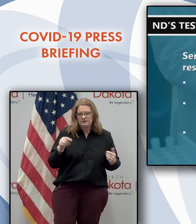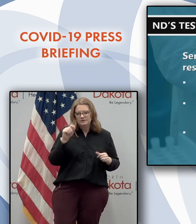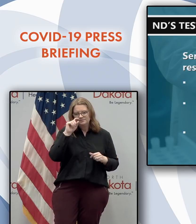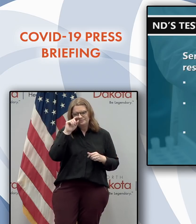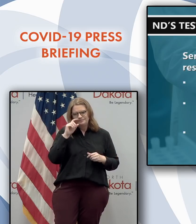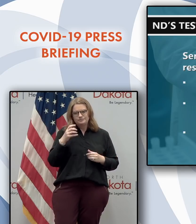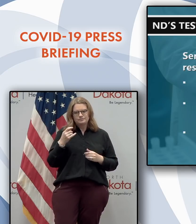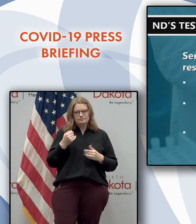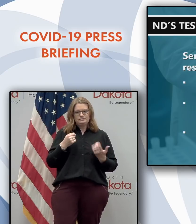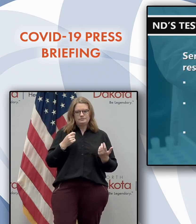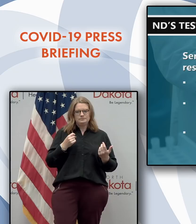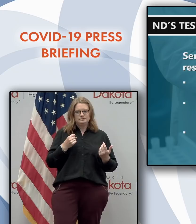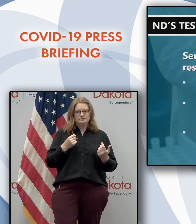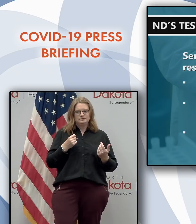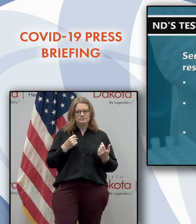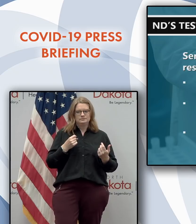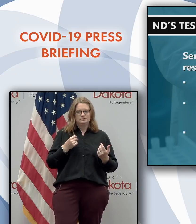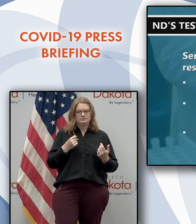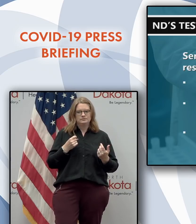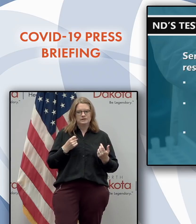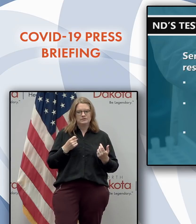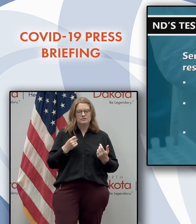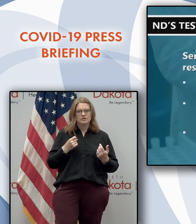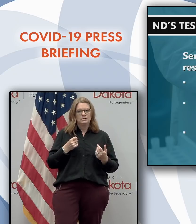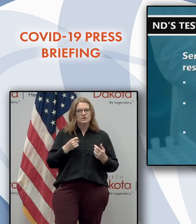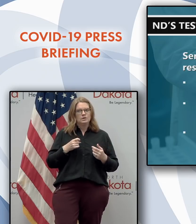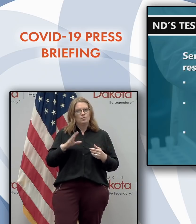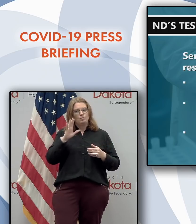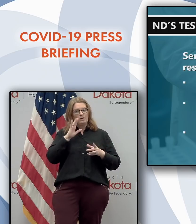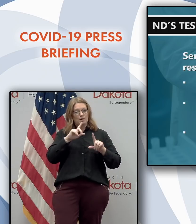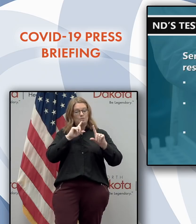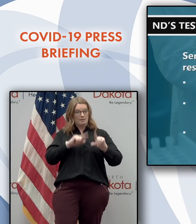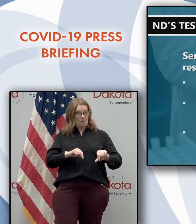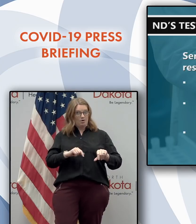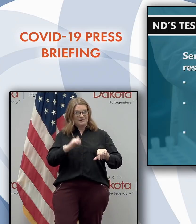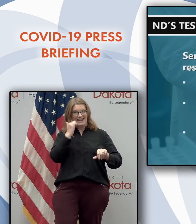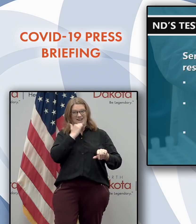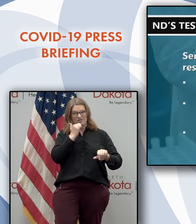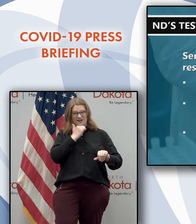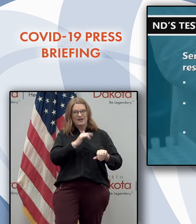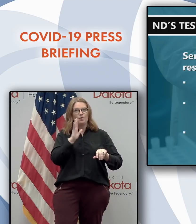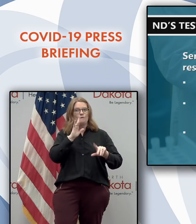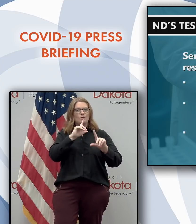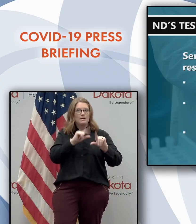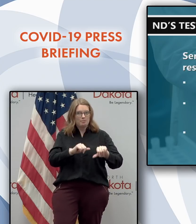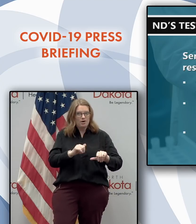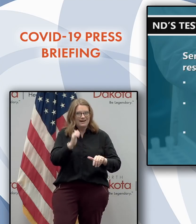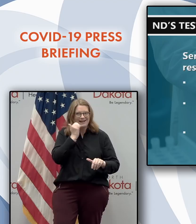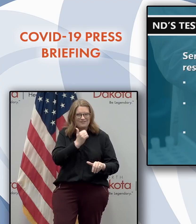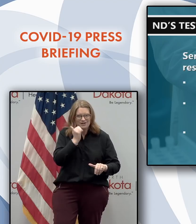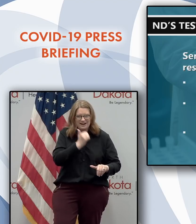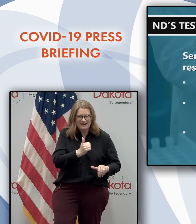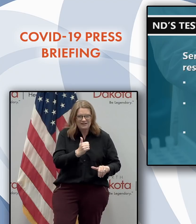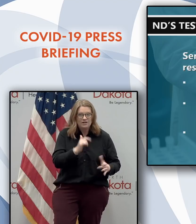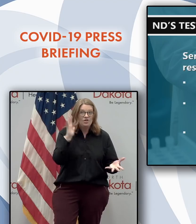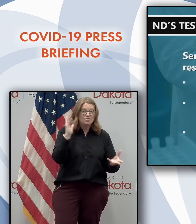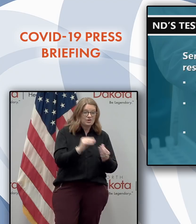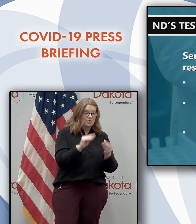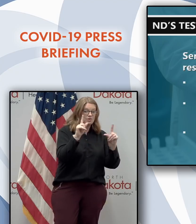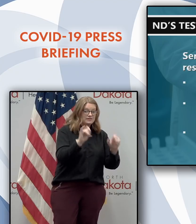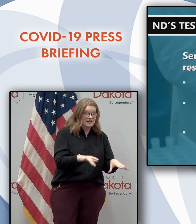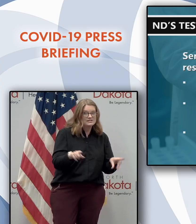last point on that slide, again, was that we do report these each day, total tests that are conducted, as well as the unique